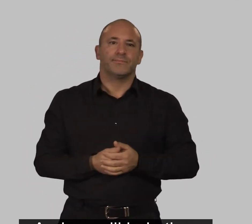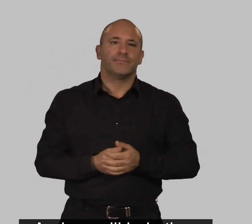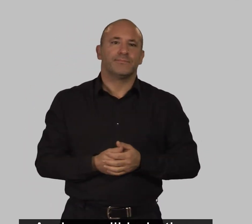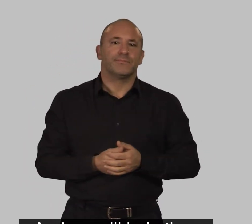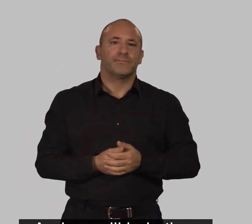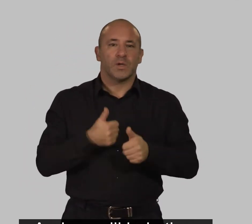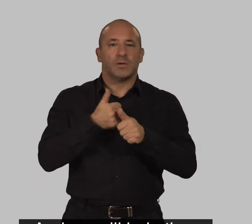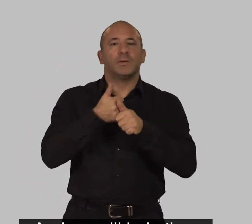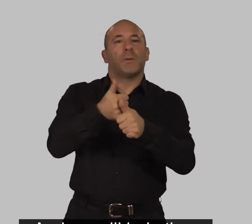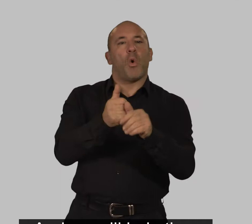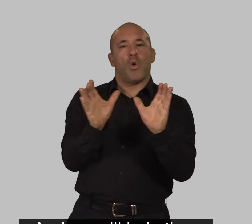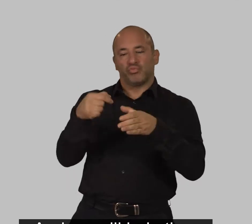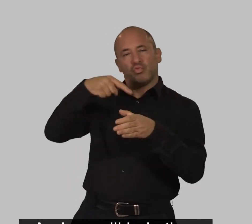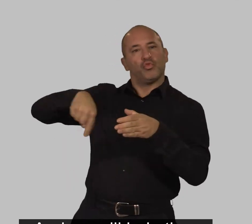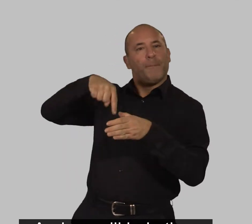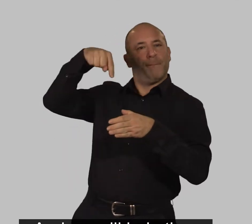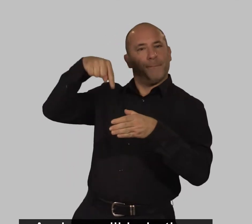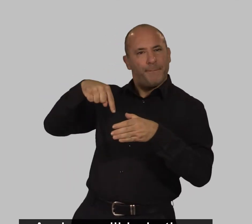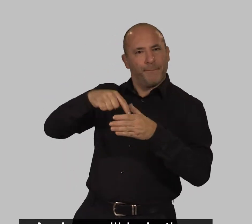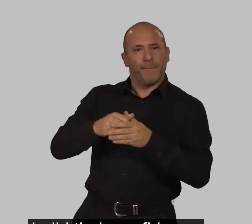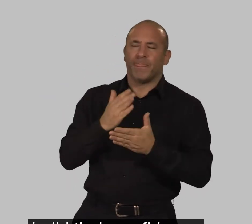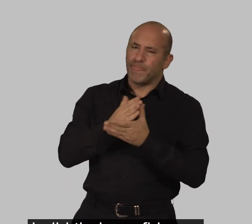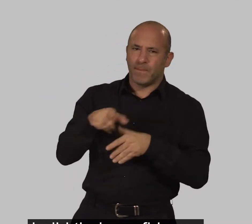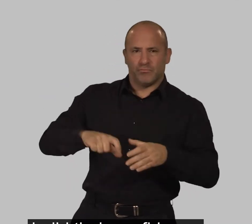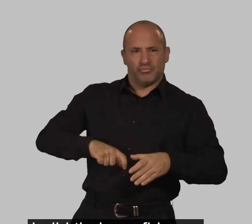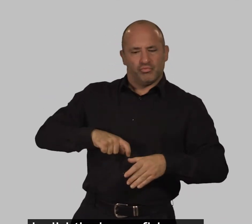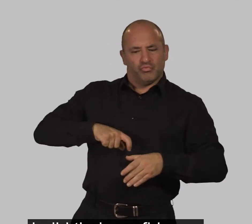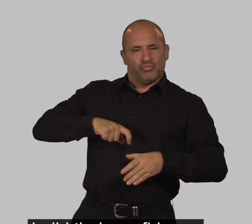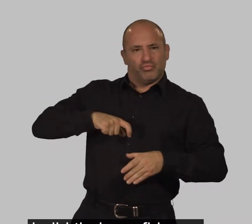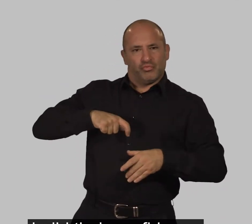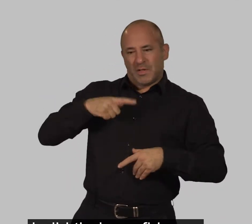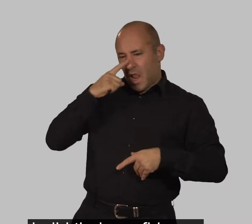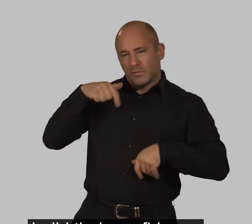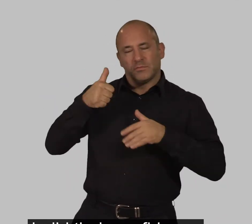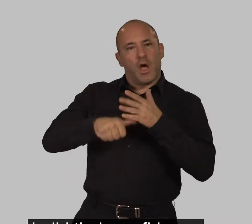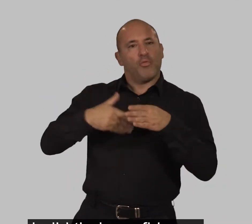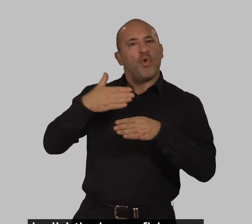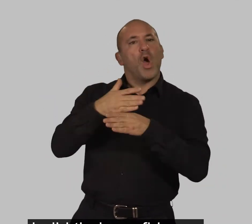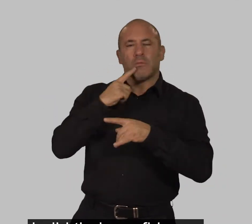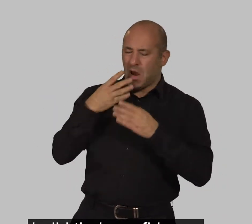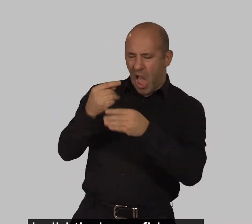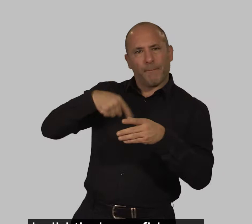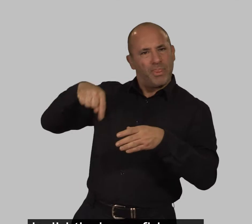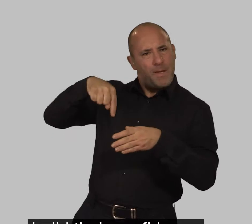And we will help those in the support group build their confidence and employability.